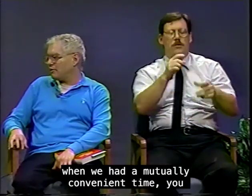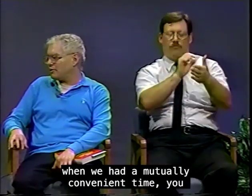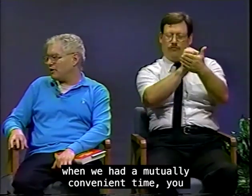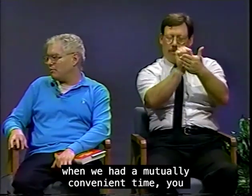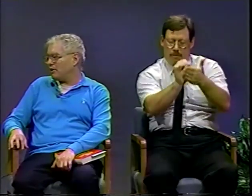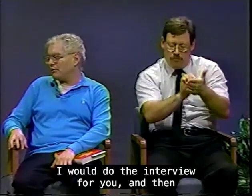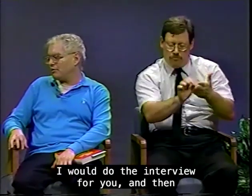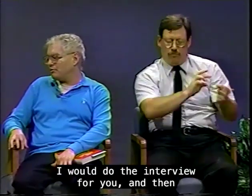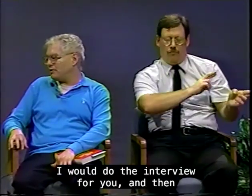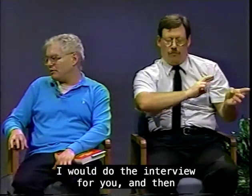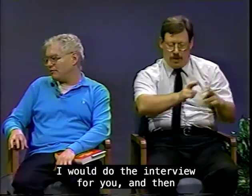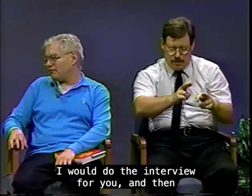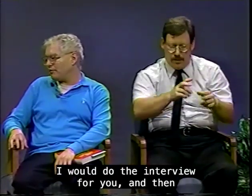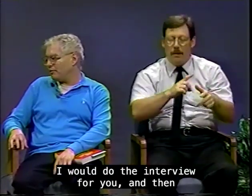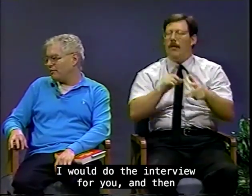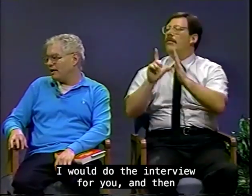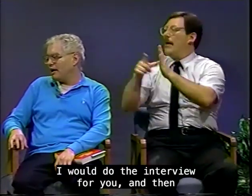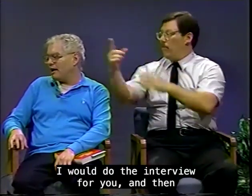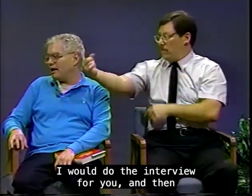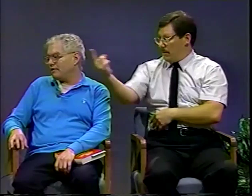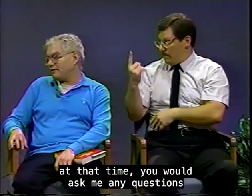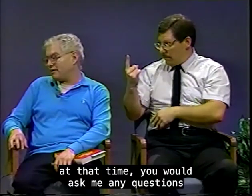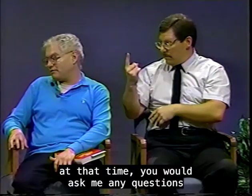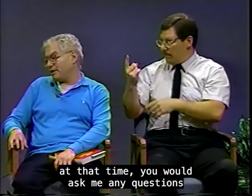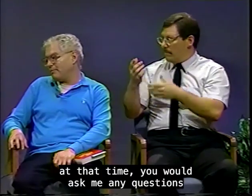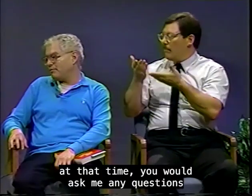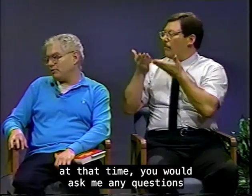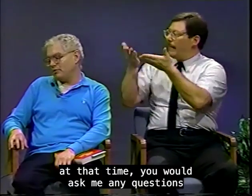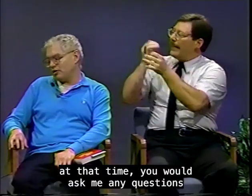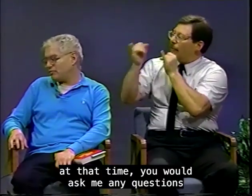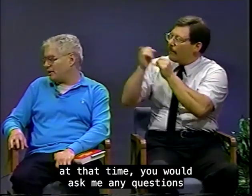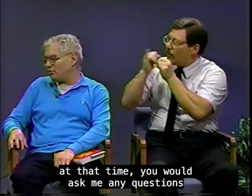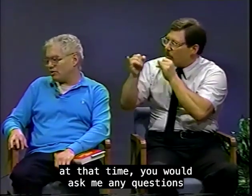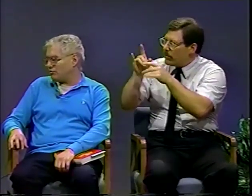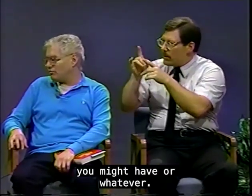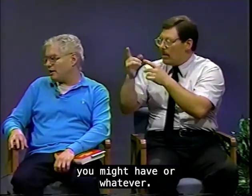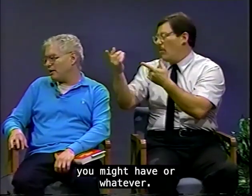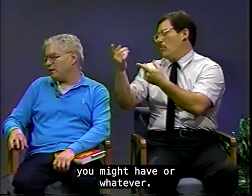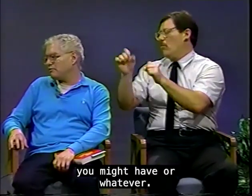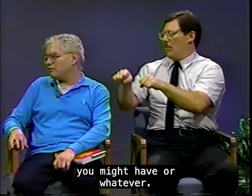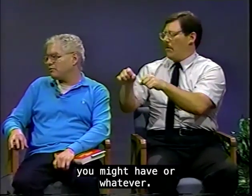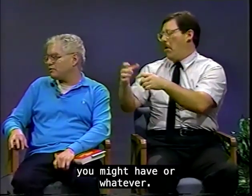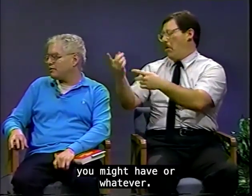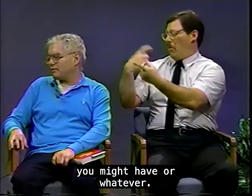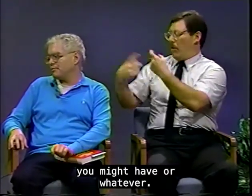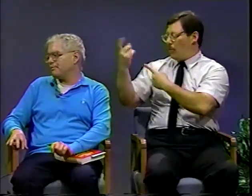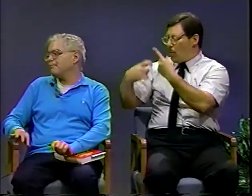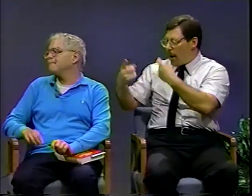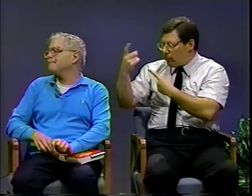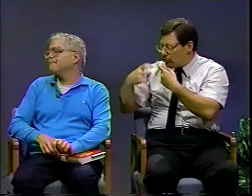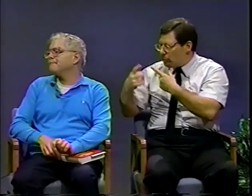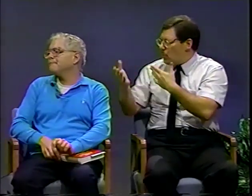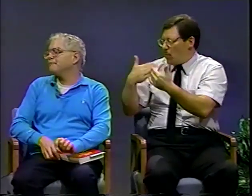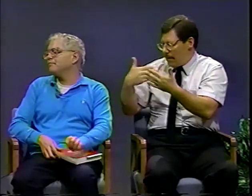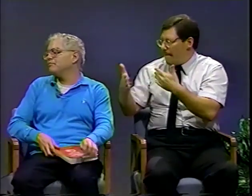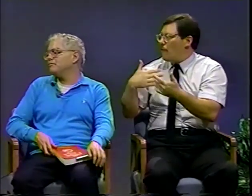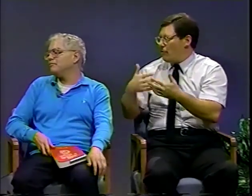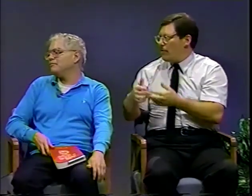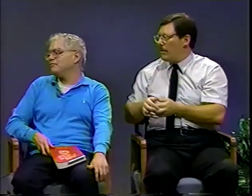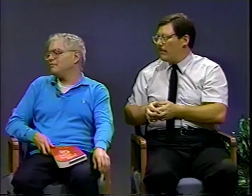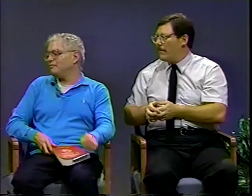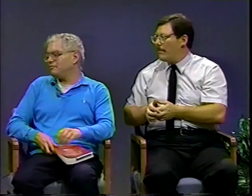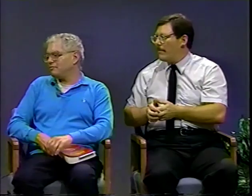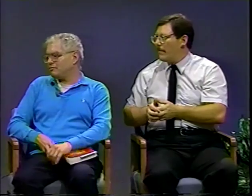convenient time, you would come, I would do the interview for you, and then at that time, you would ask me any questions you might have, or whatever.